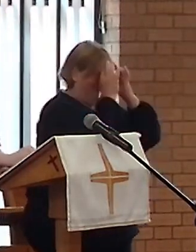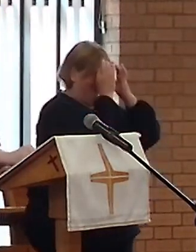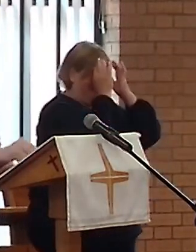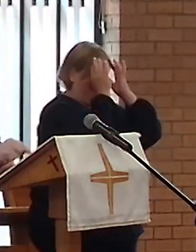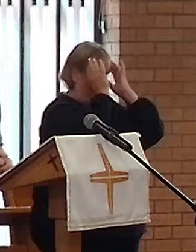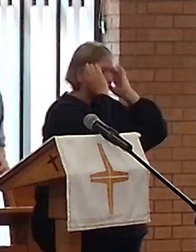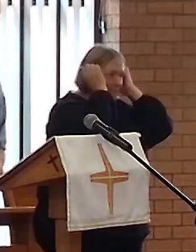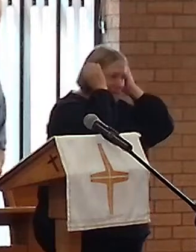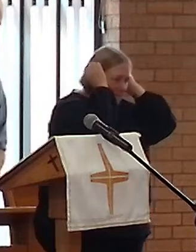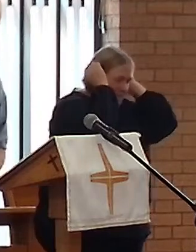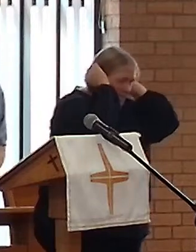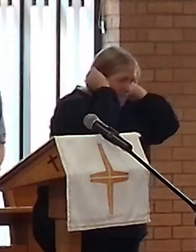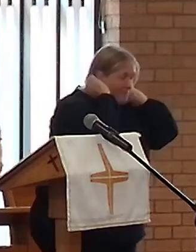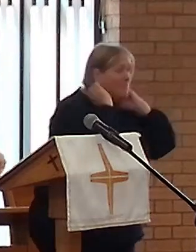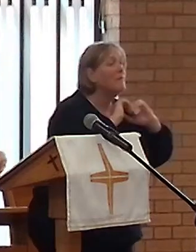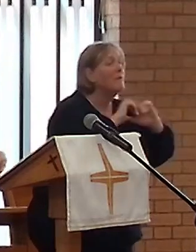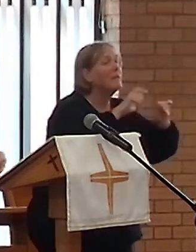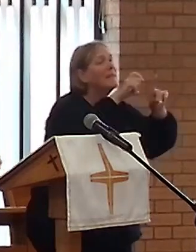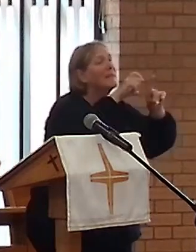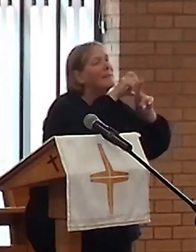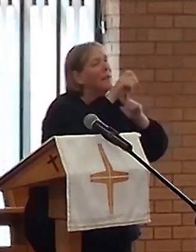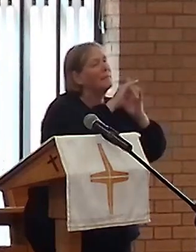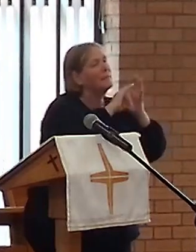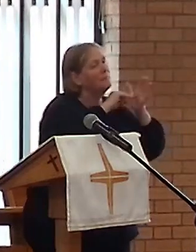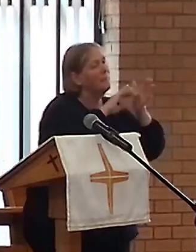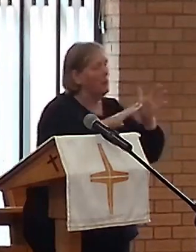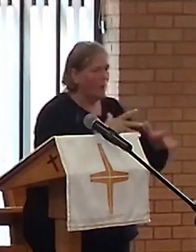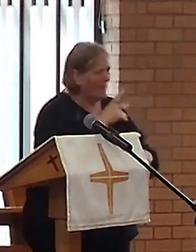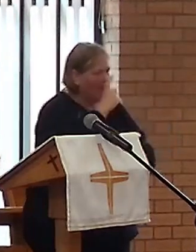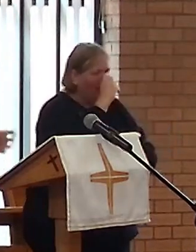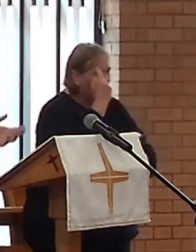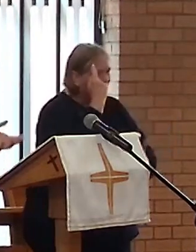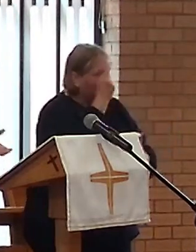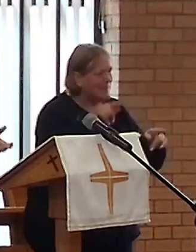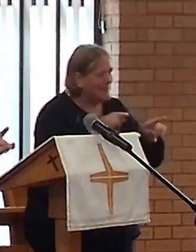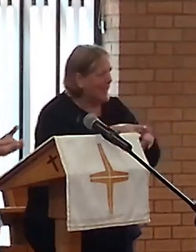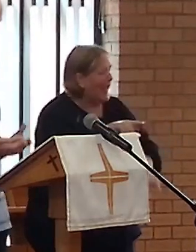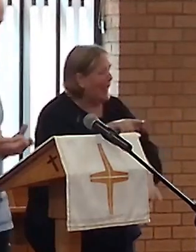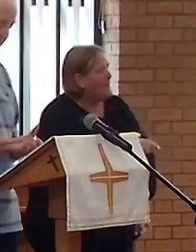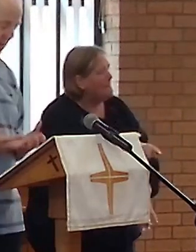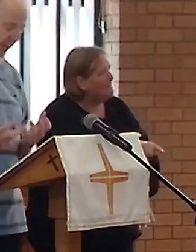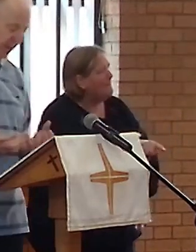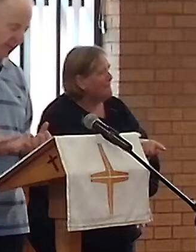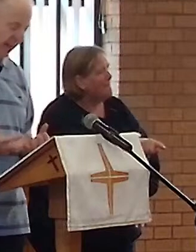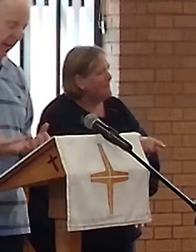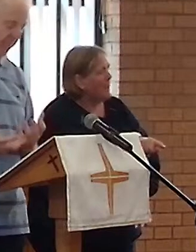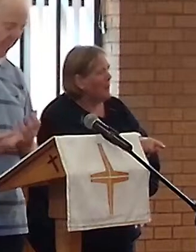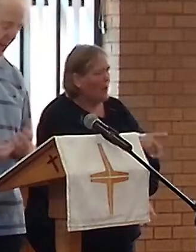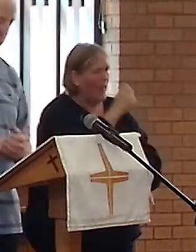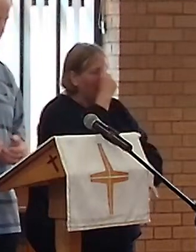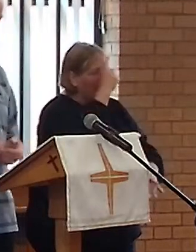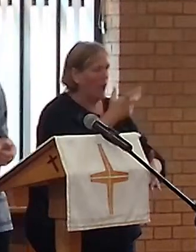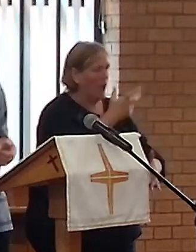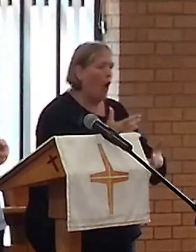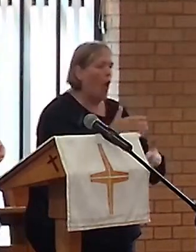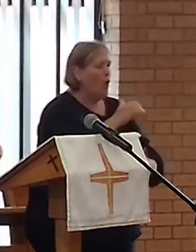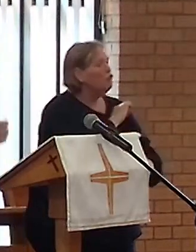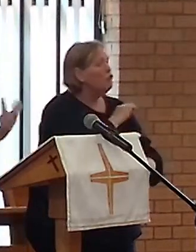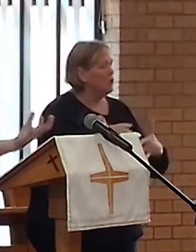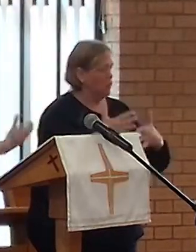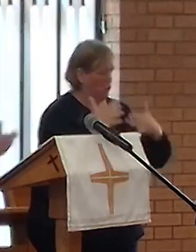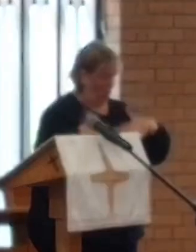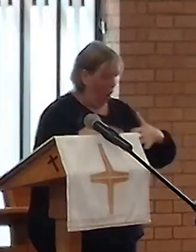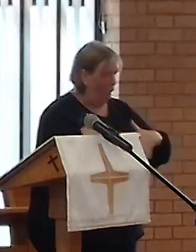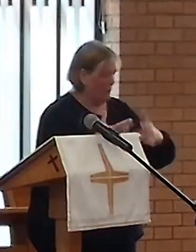Dave Smith comments, we cannot be tempted to think like that, to take off our Christian clothing and mingle with the crowd, to